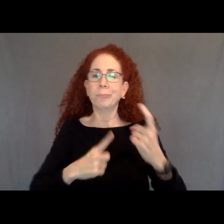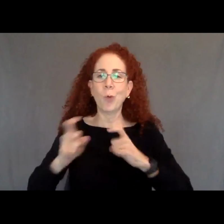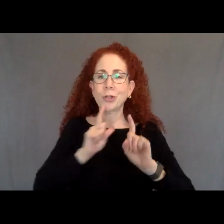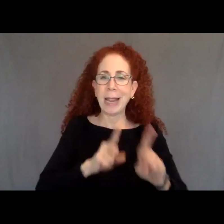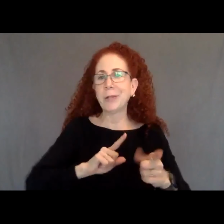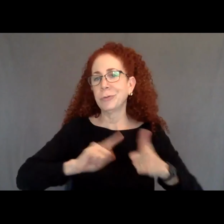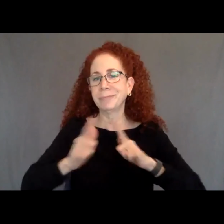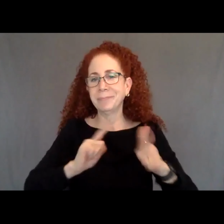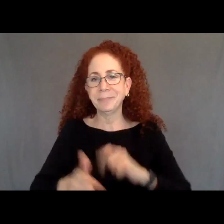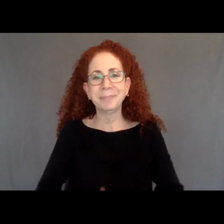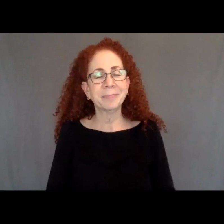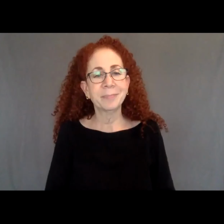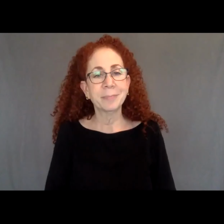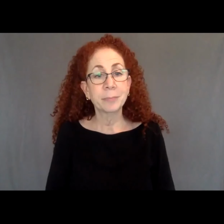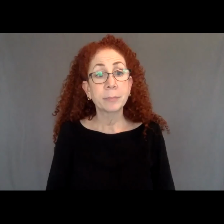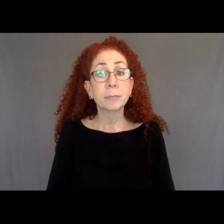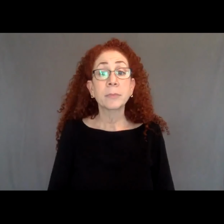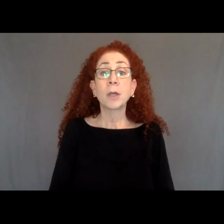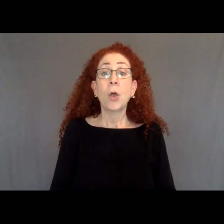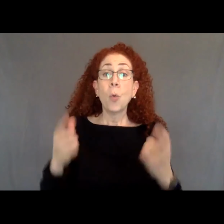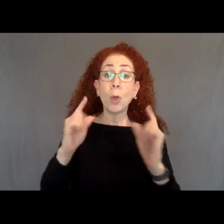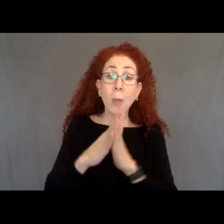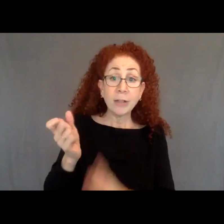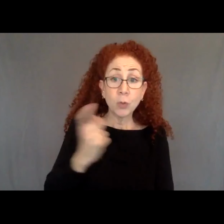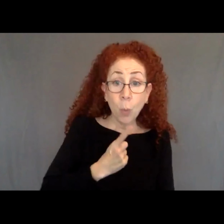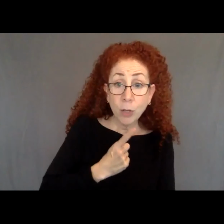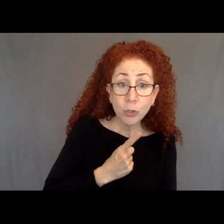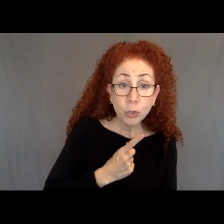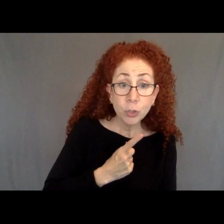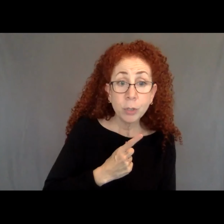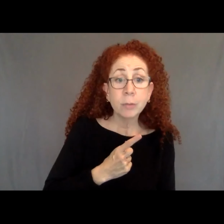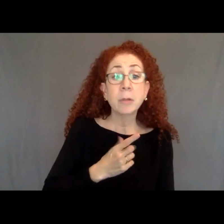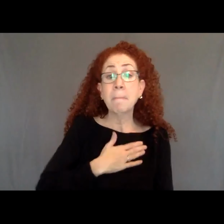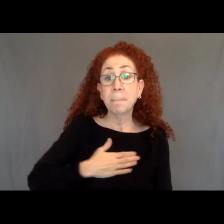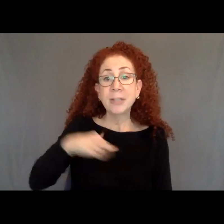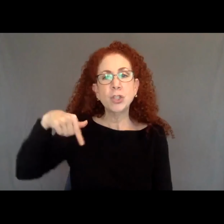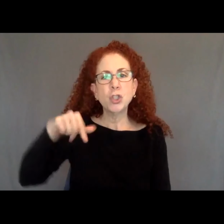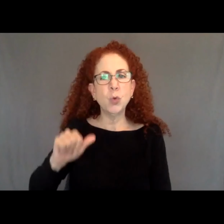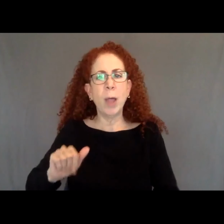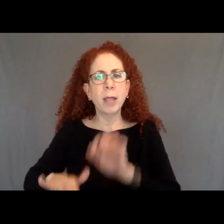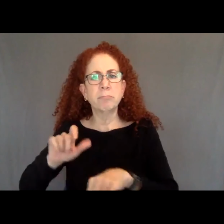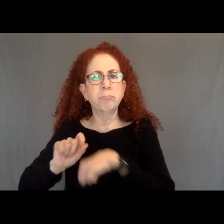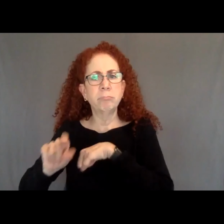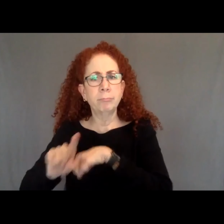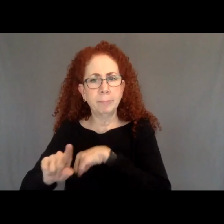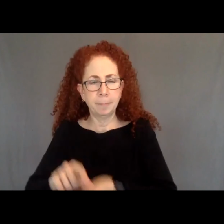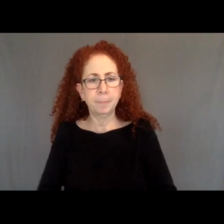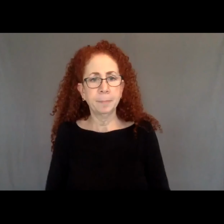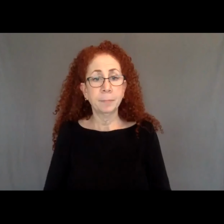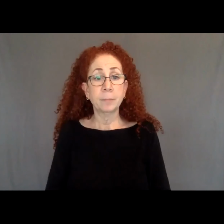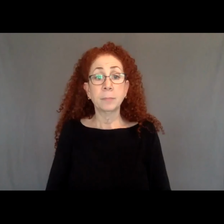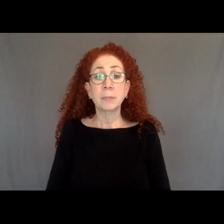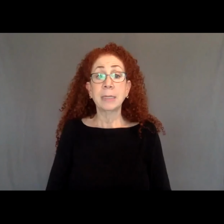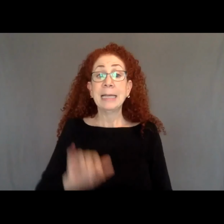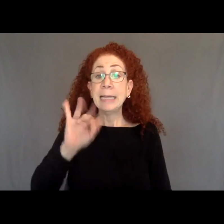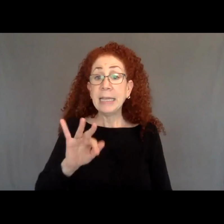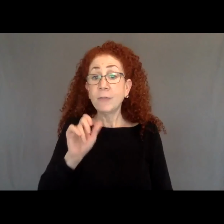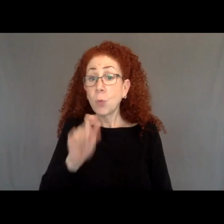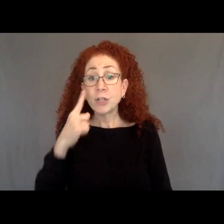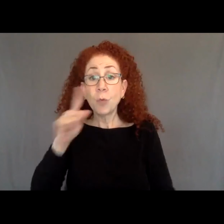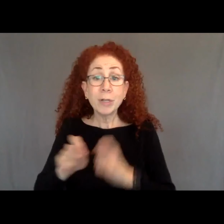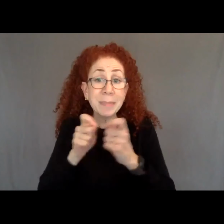And I ask that you ask your question if you can in the Q&A box. And if your question is directed toward a